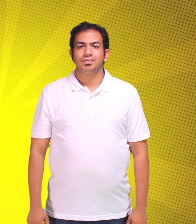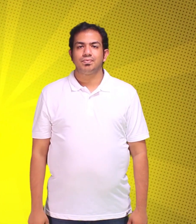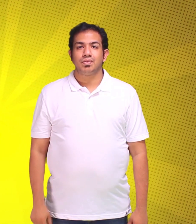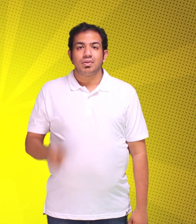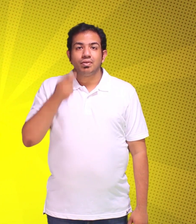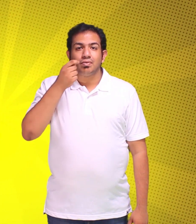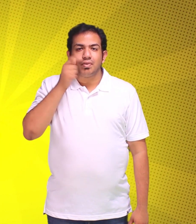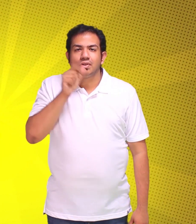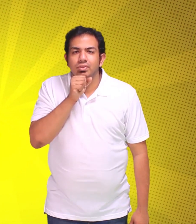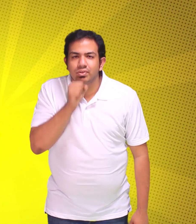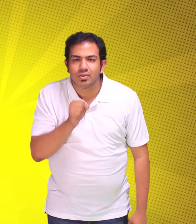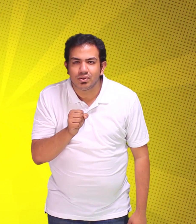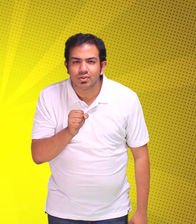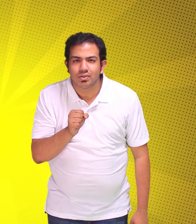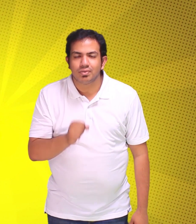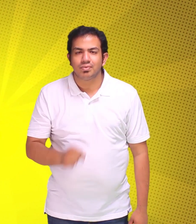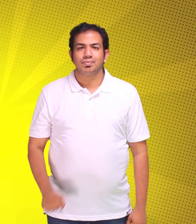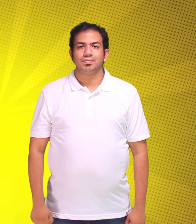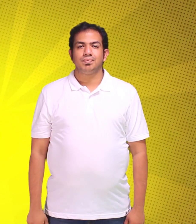Jason sign off. Grandfather.